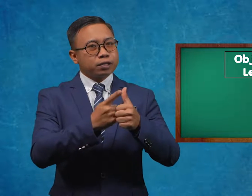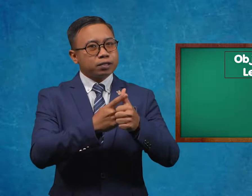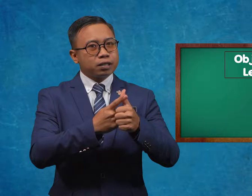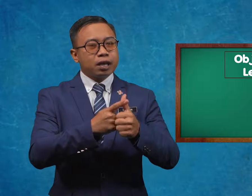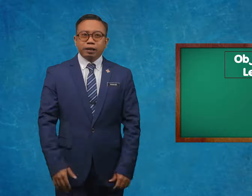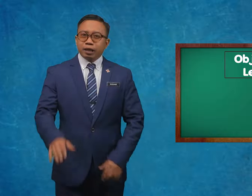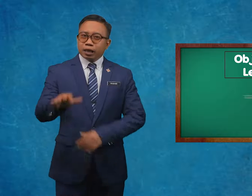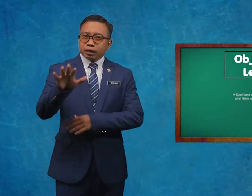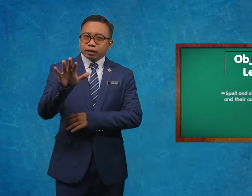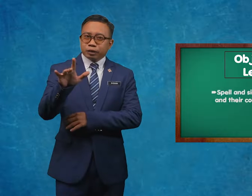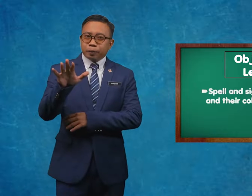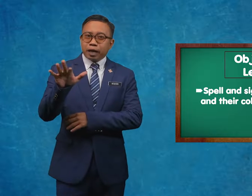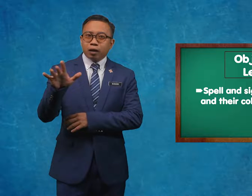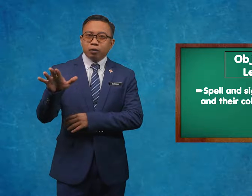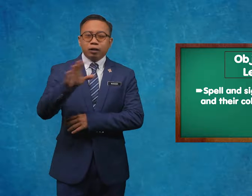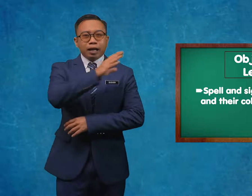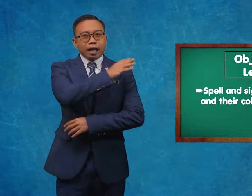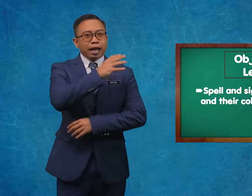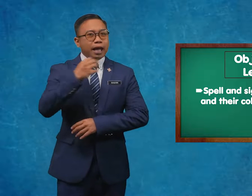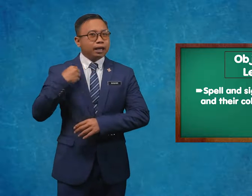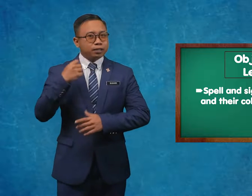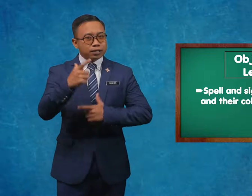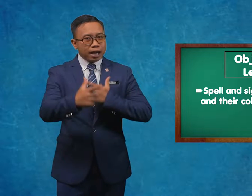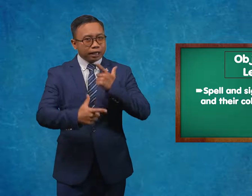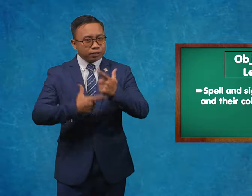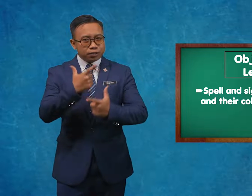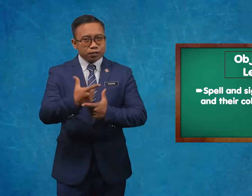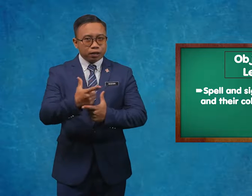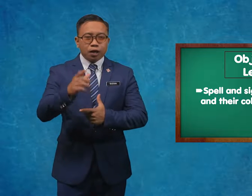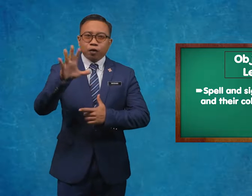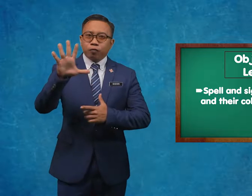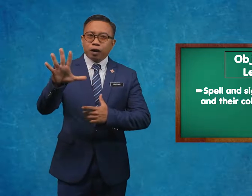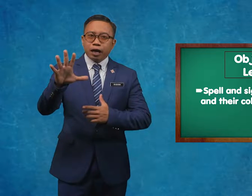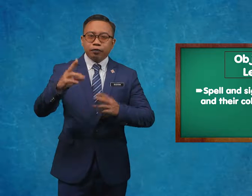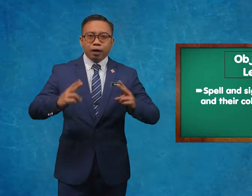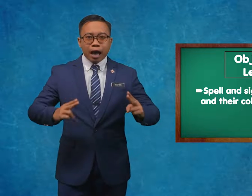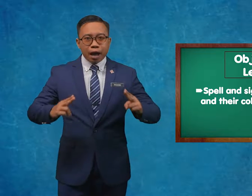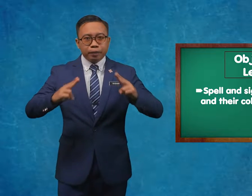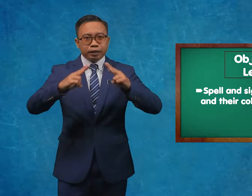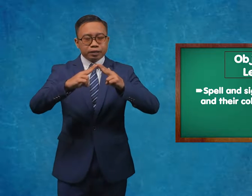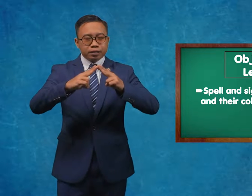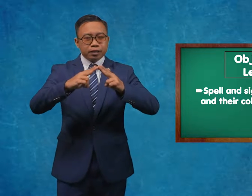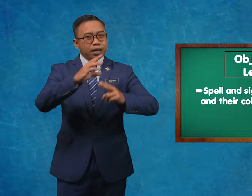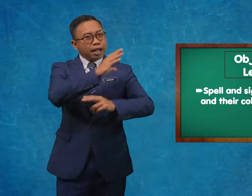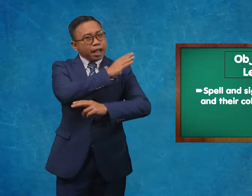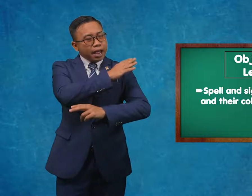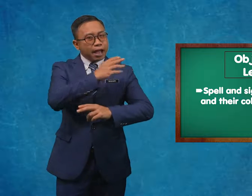First, spell and signs 5 habitats